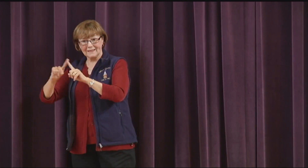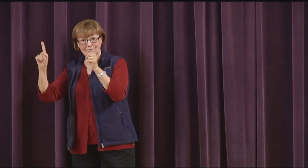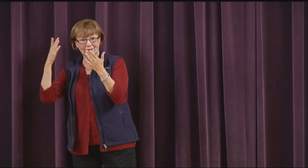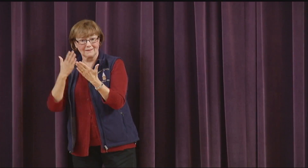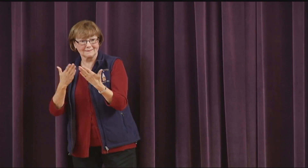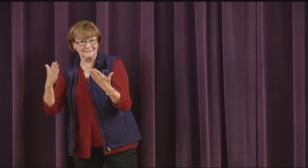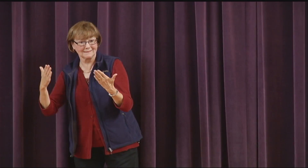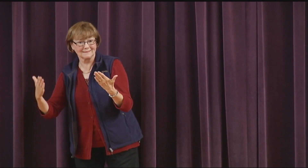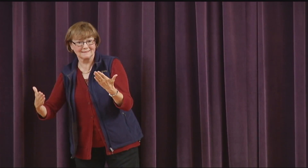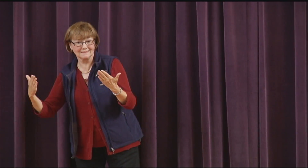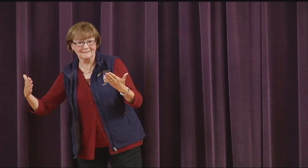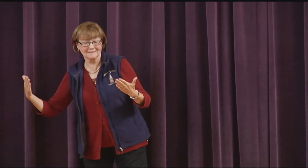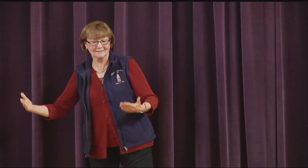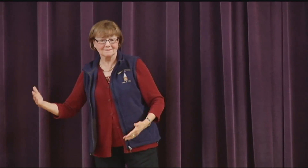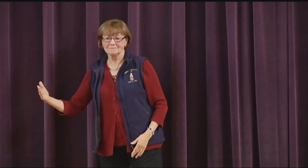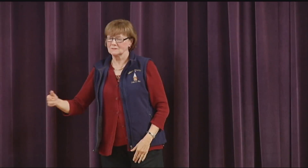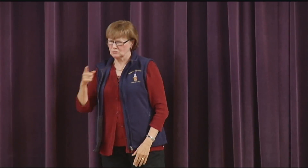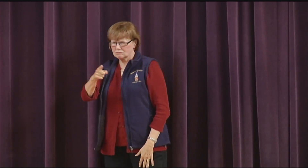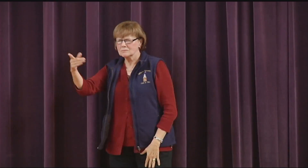or pursue new ones,